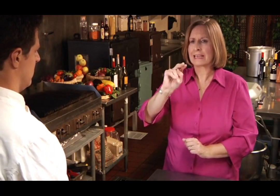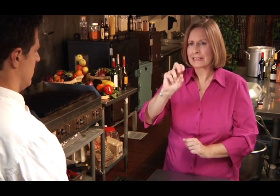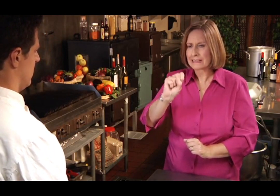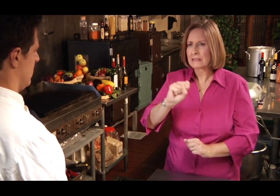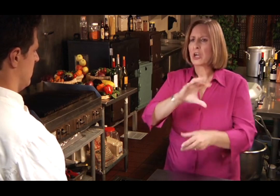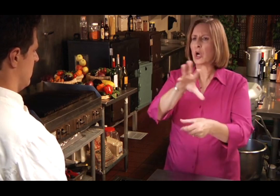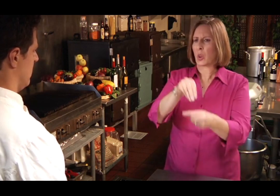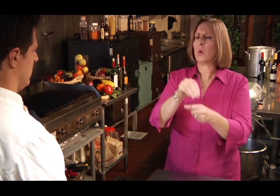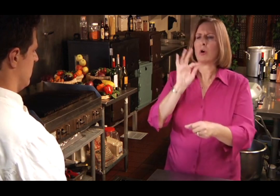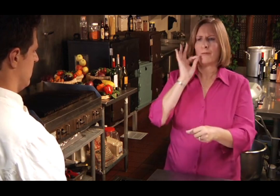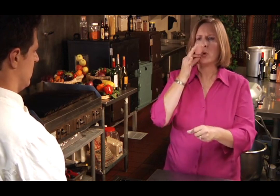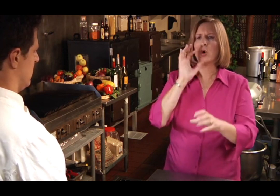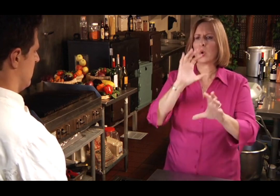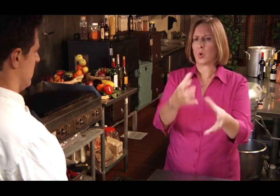group.